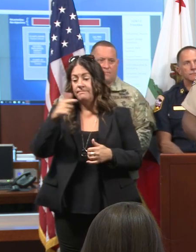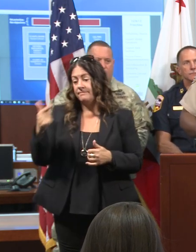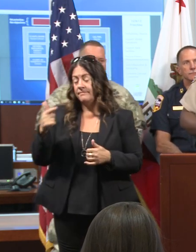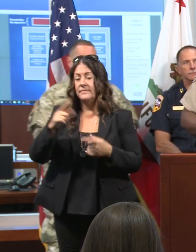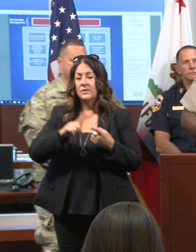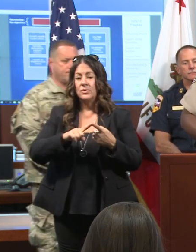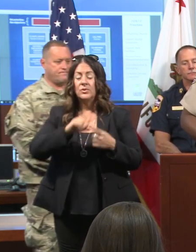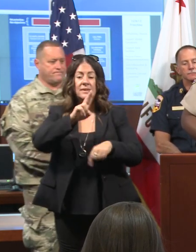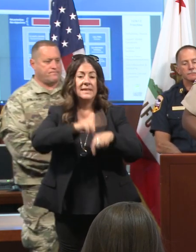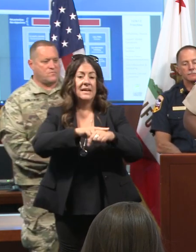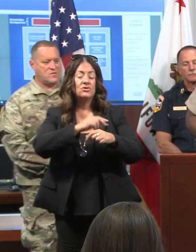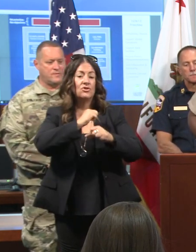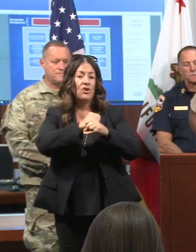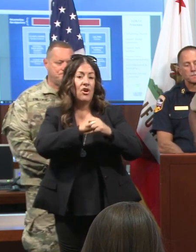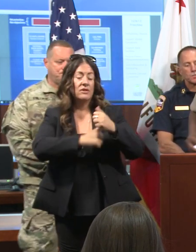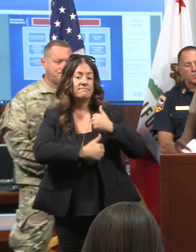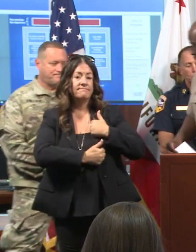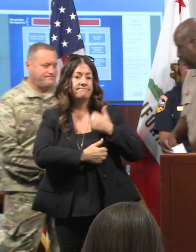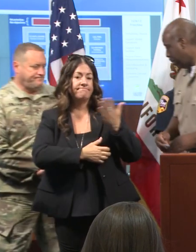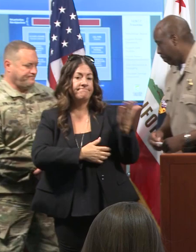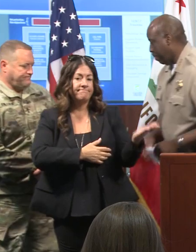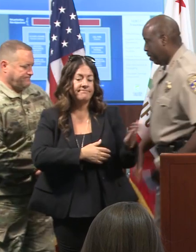General Baldwin from the National Guard. Thank you.